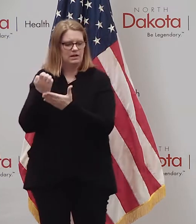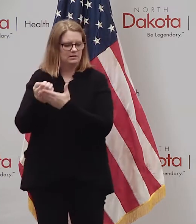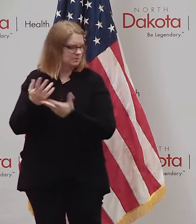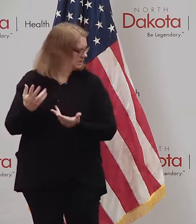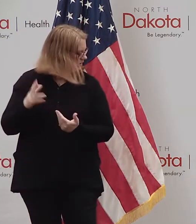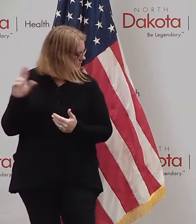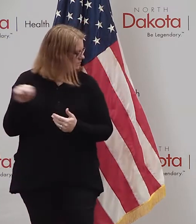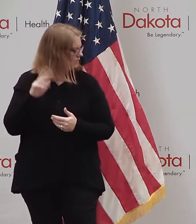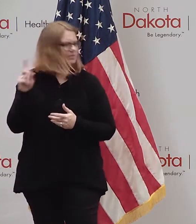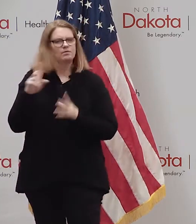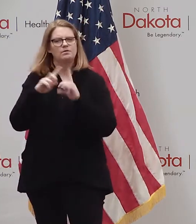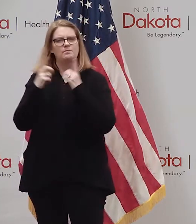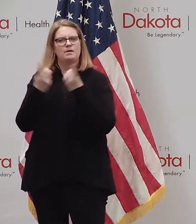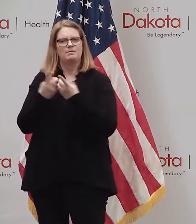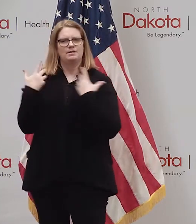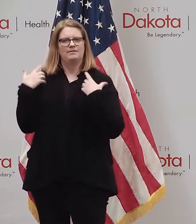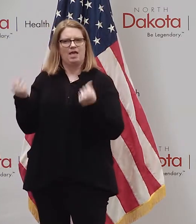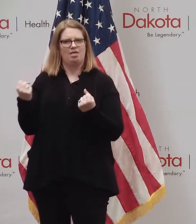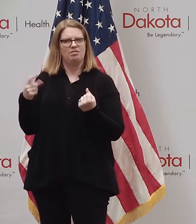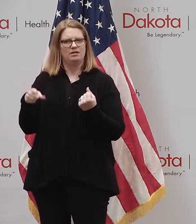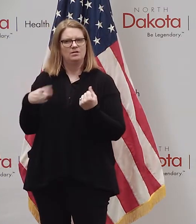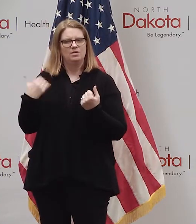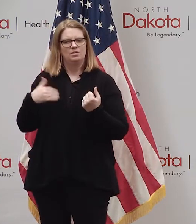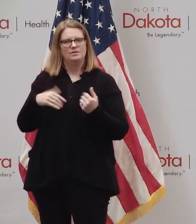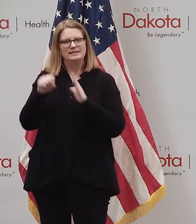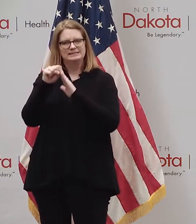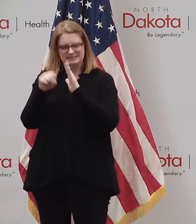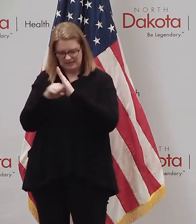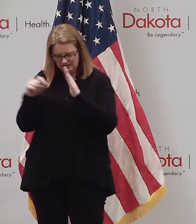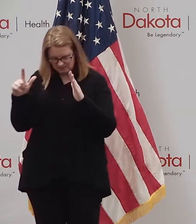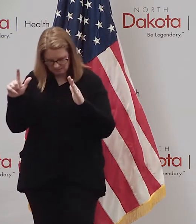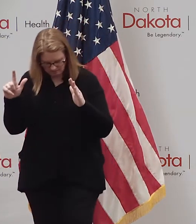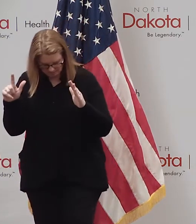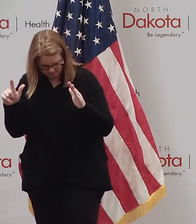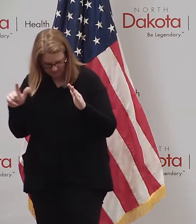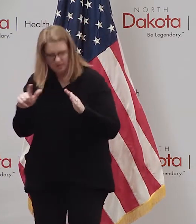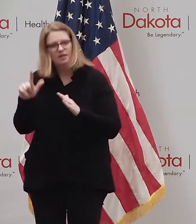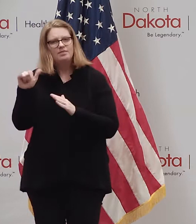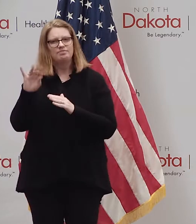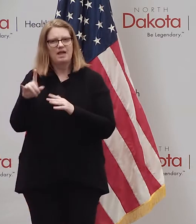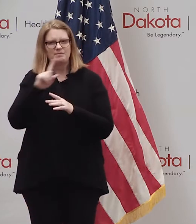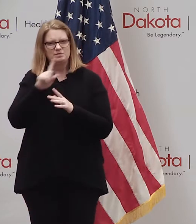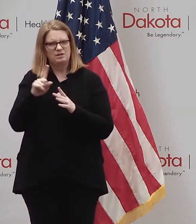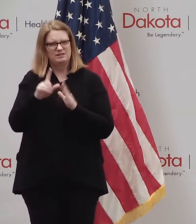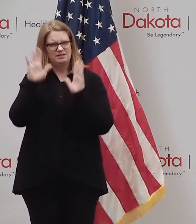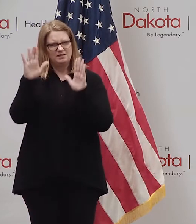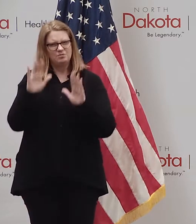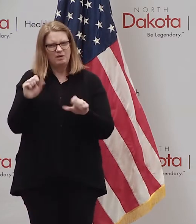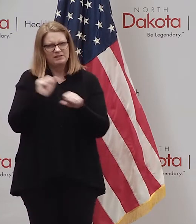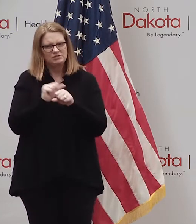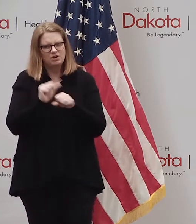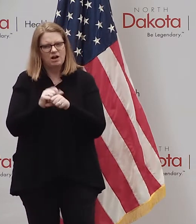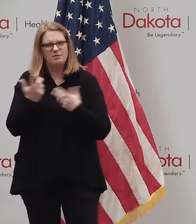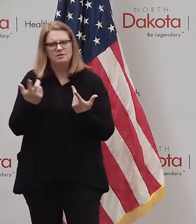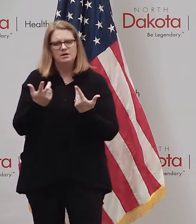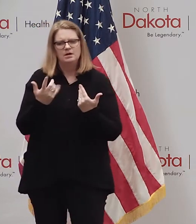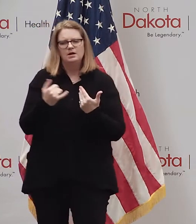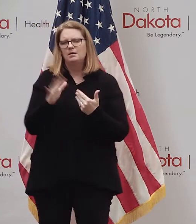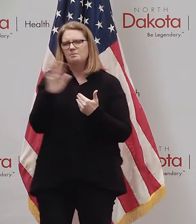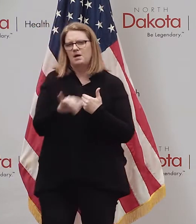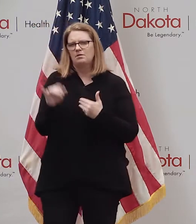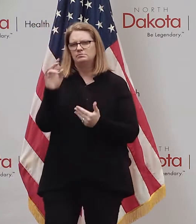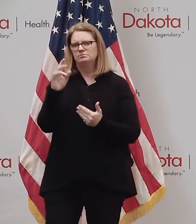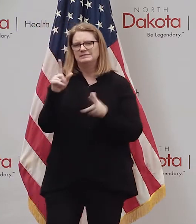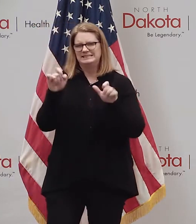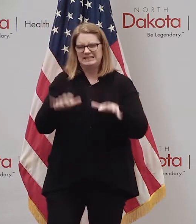Health Department of Health State Lab has done a fantastic job increasing their capacity. As you see, we've been close to 2,000 a day,